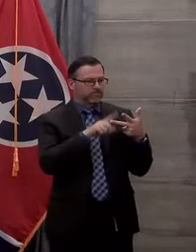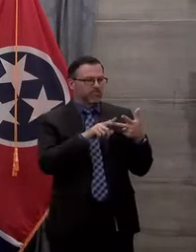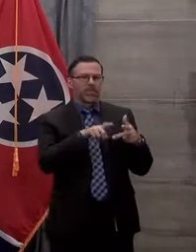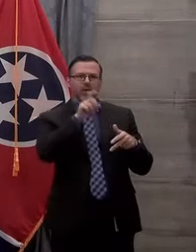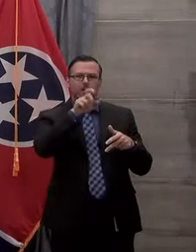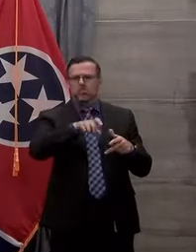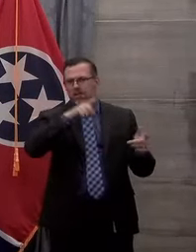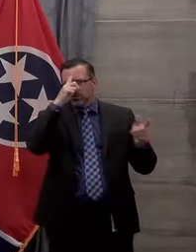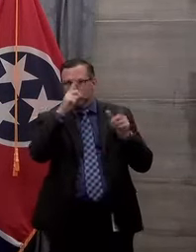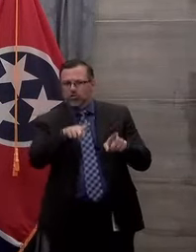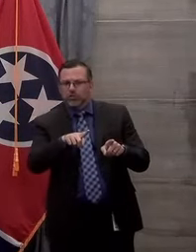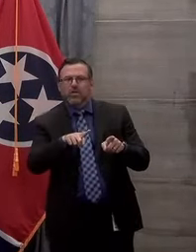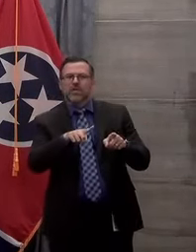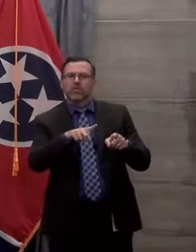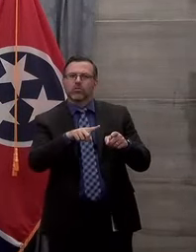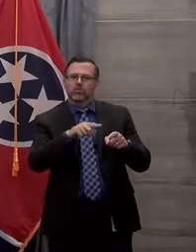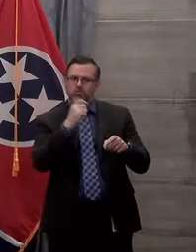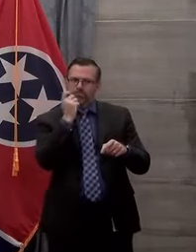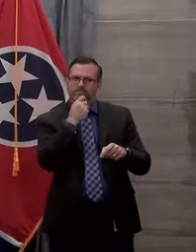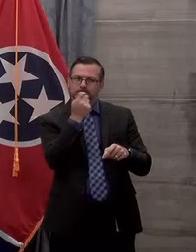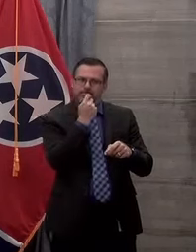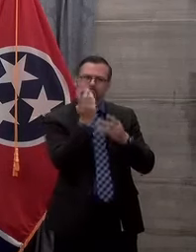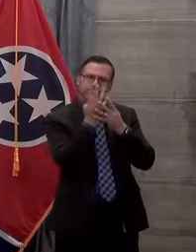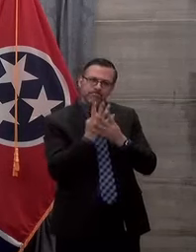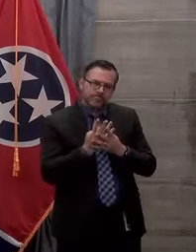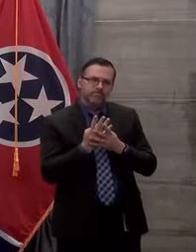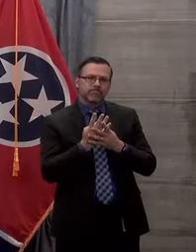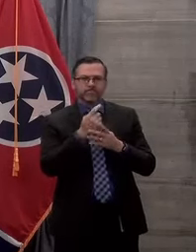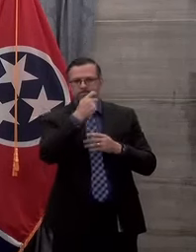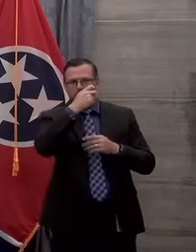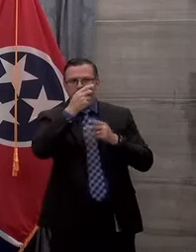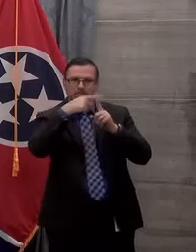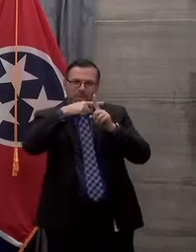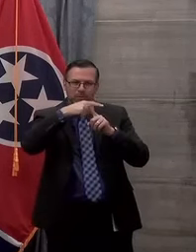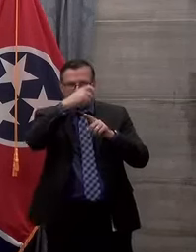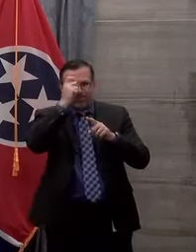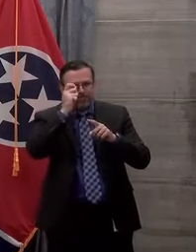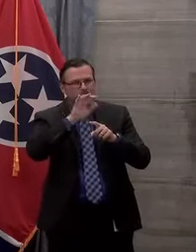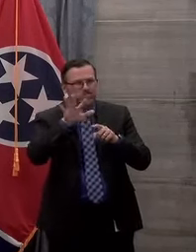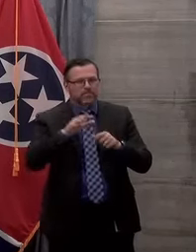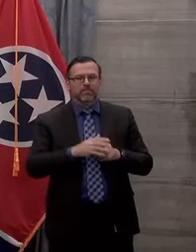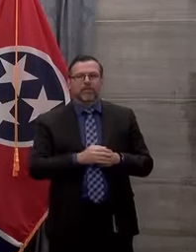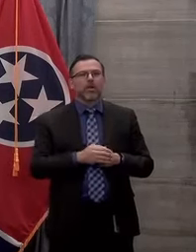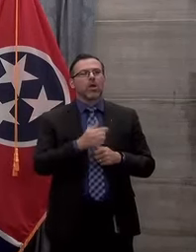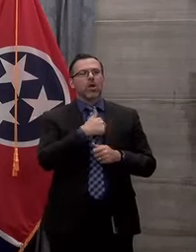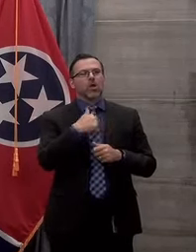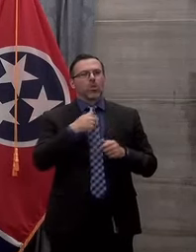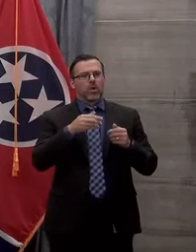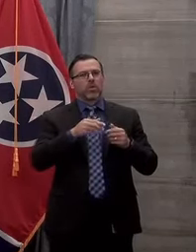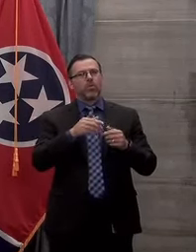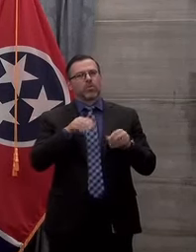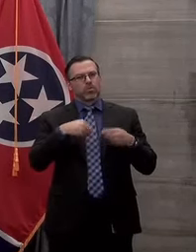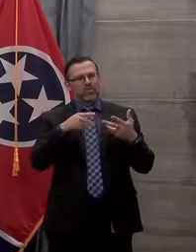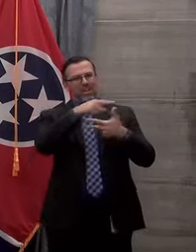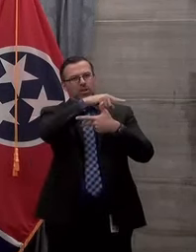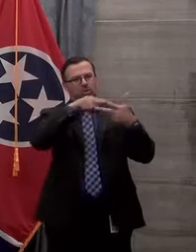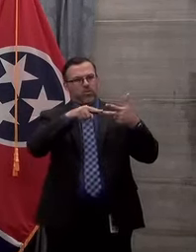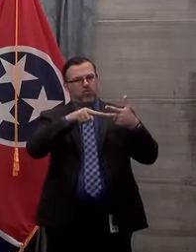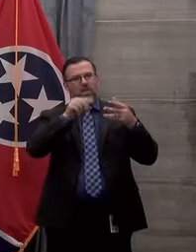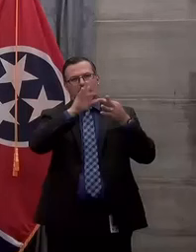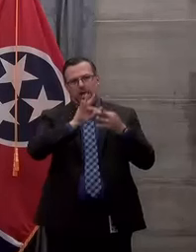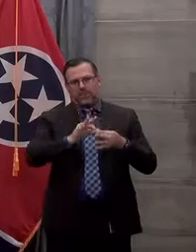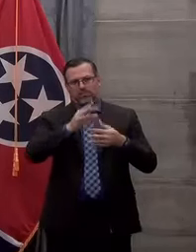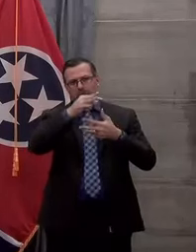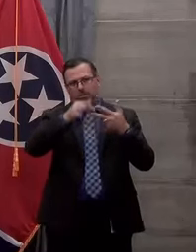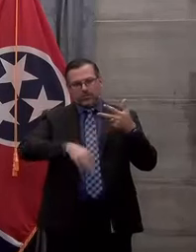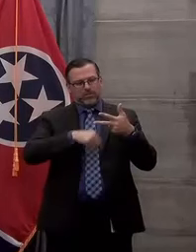and screening protocols of those that come to visit. We are going to be allowing three options for visiting. One